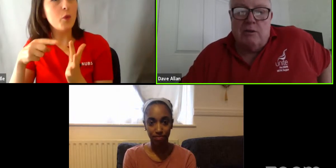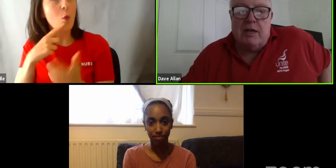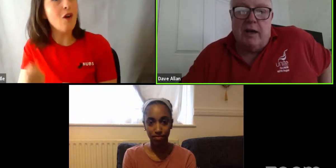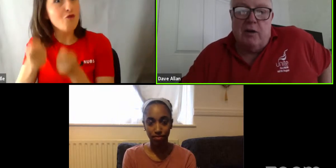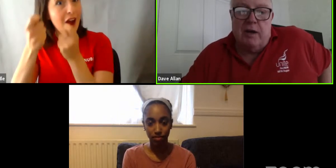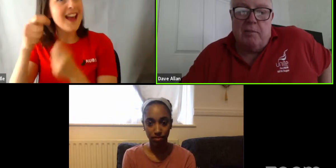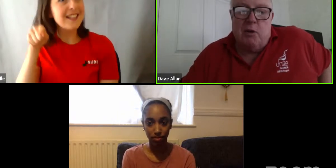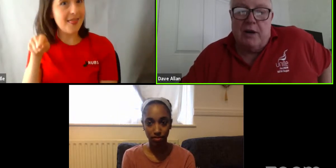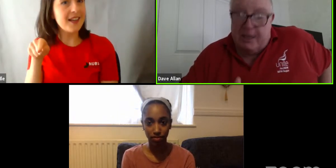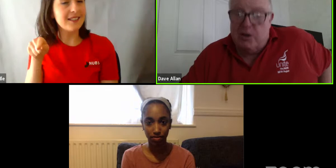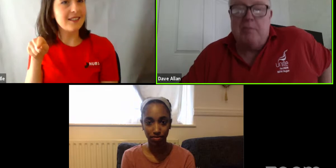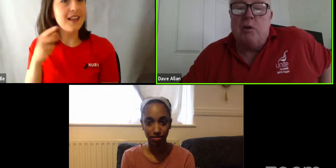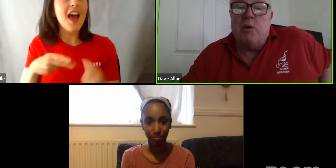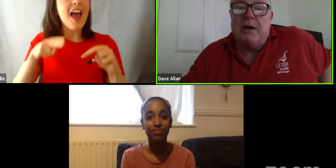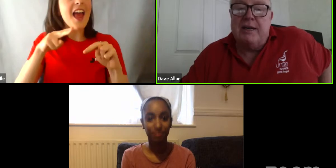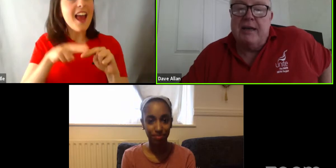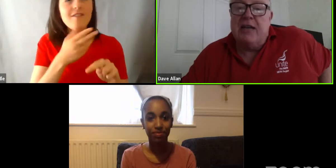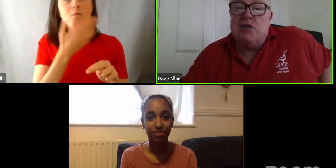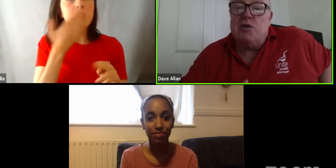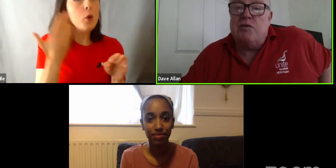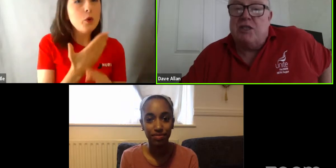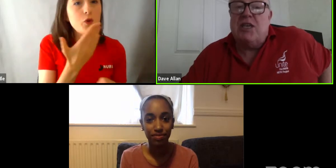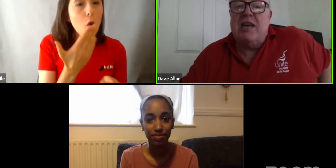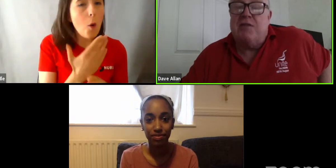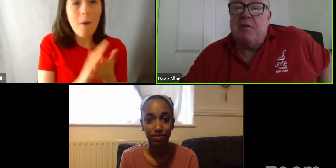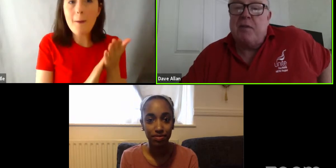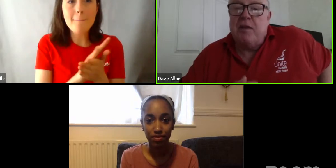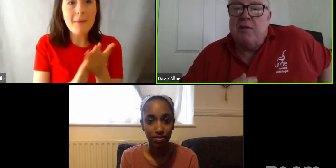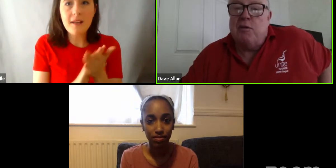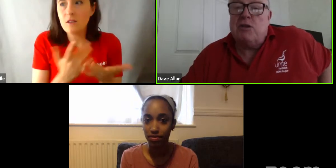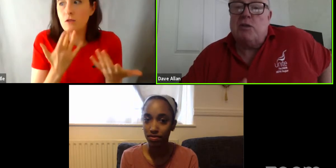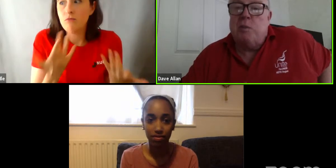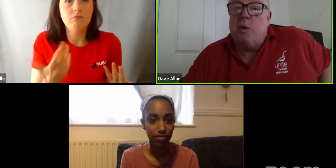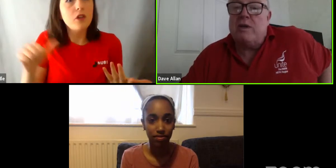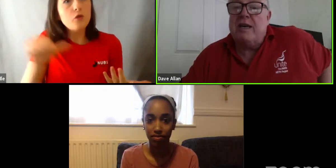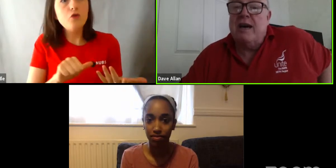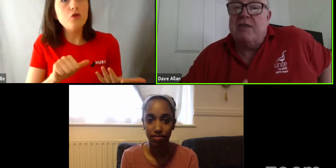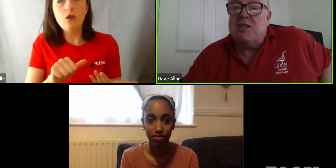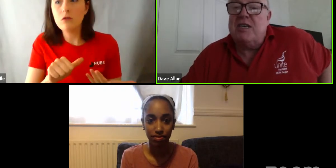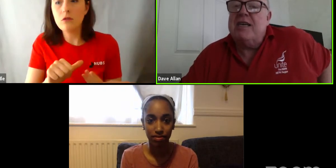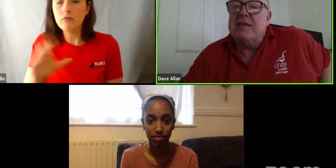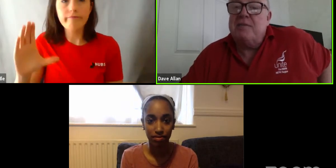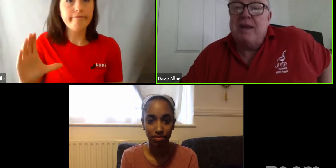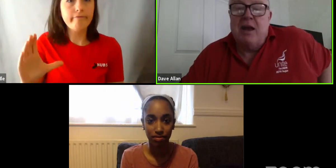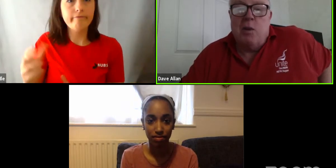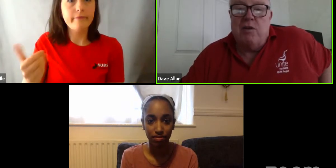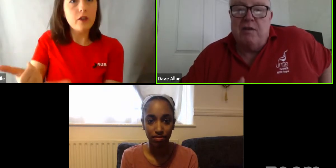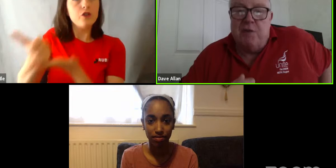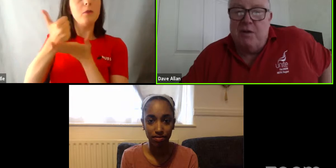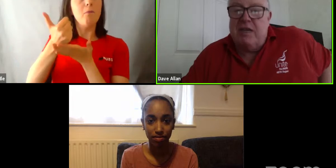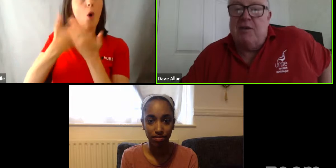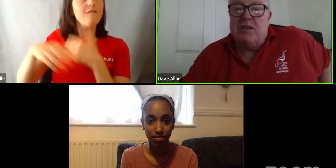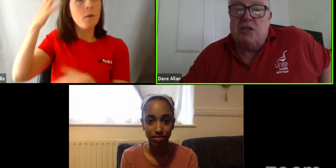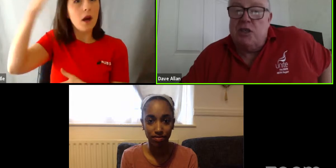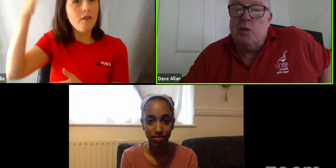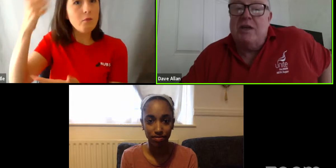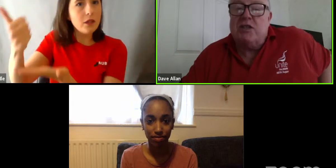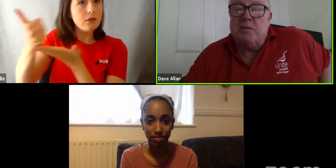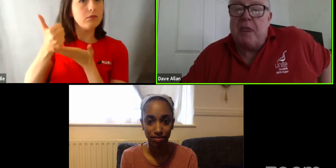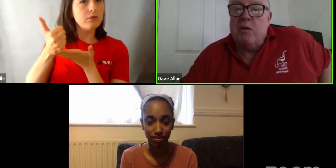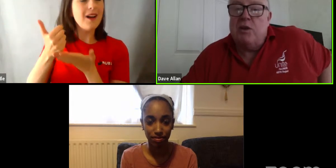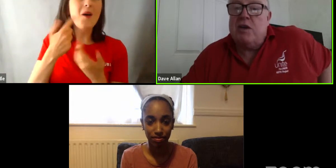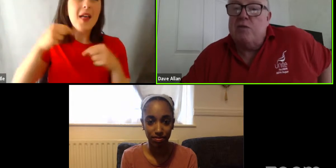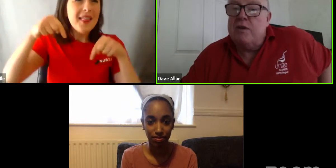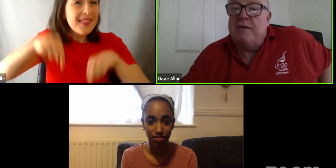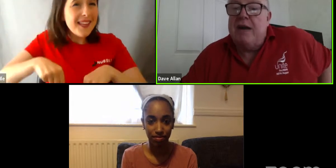Anyone who's unemployed is unemployed and should receive the full support of the state. We're in a very difficult